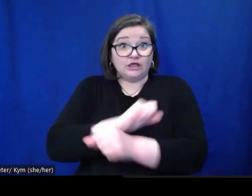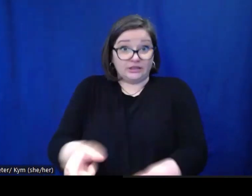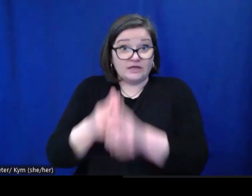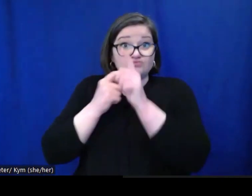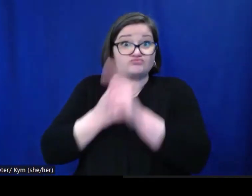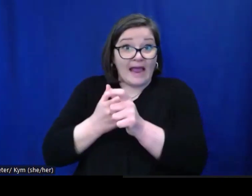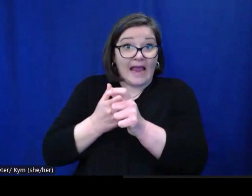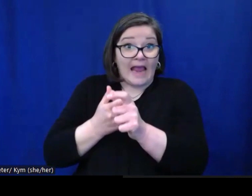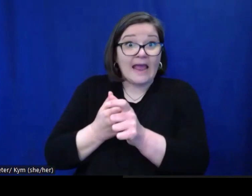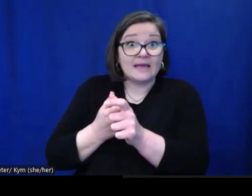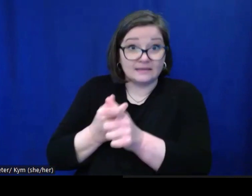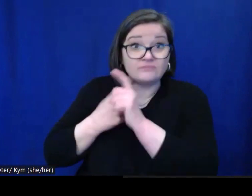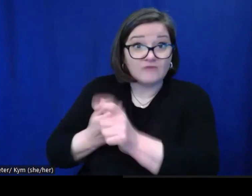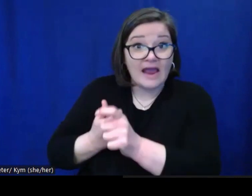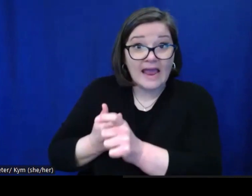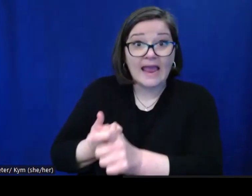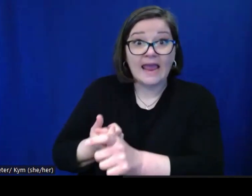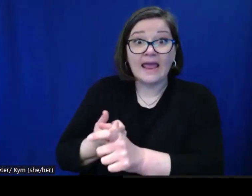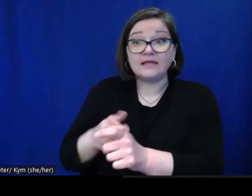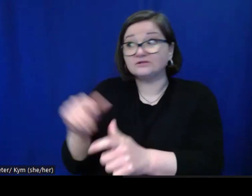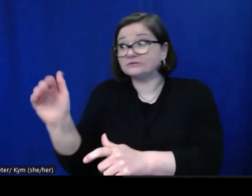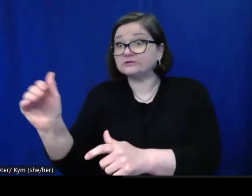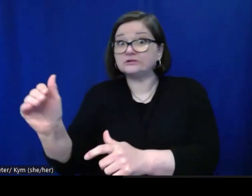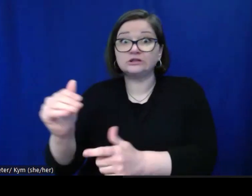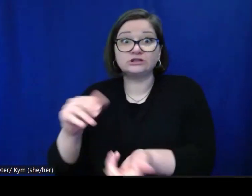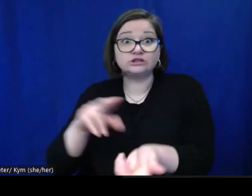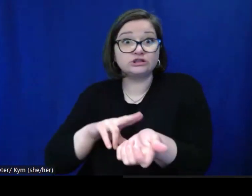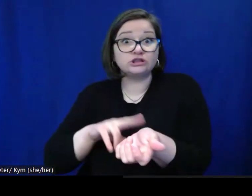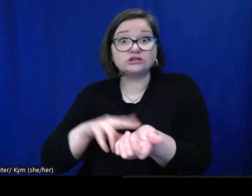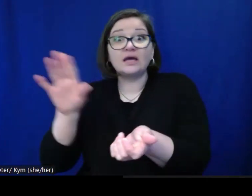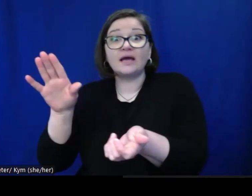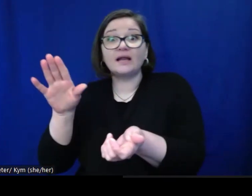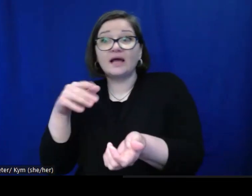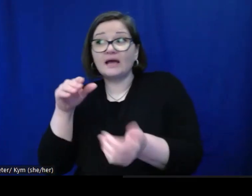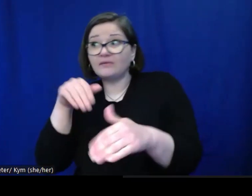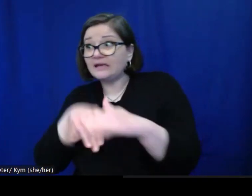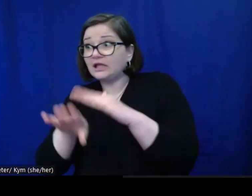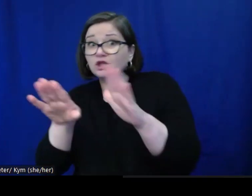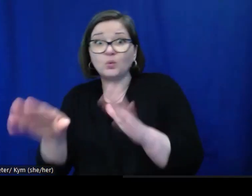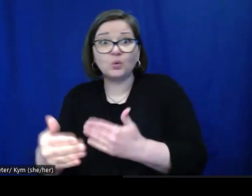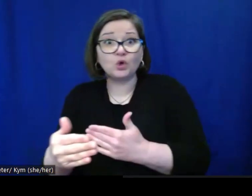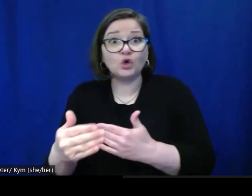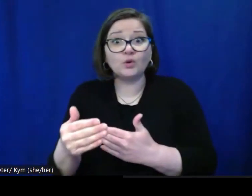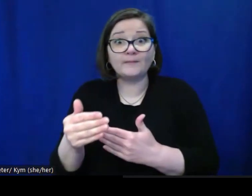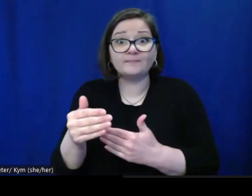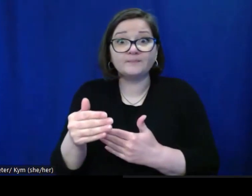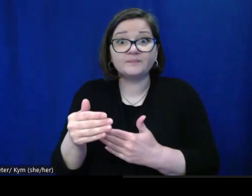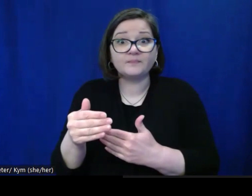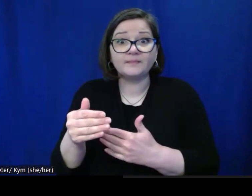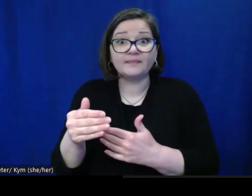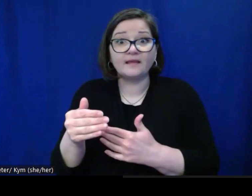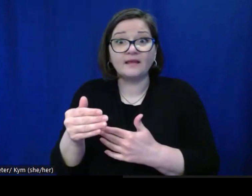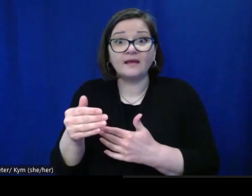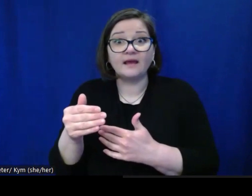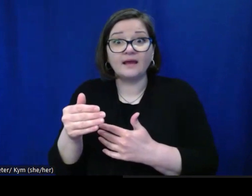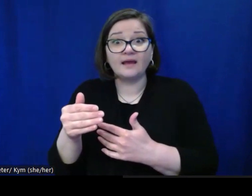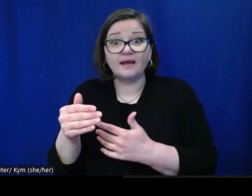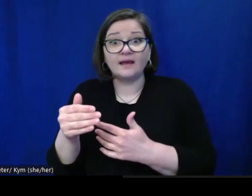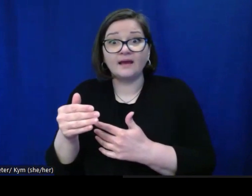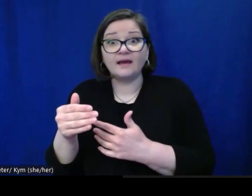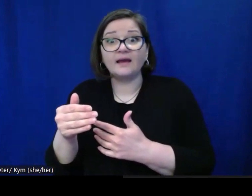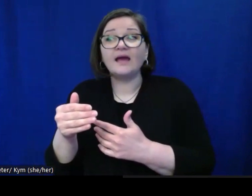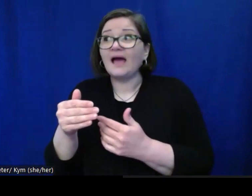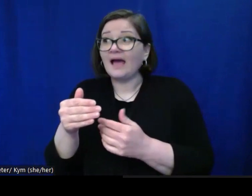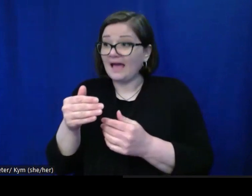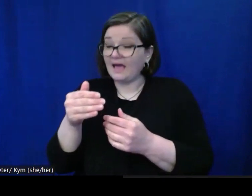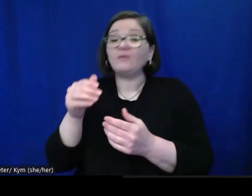door. So I ran over there and I walked in the room, and he's almost in tears because he wanted to go to